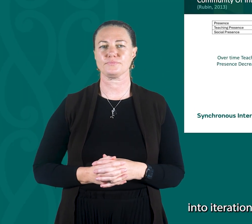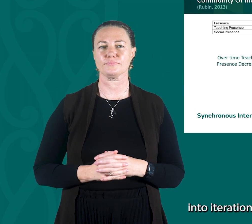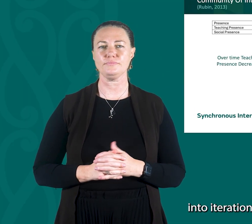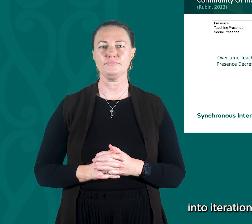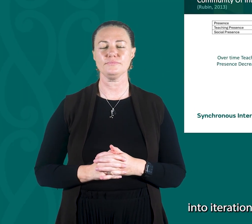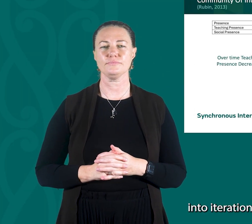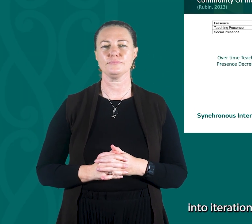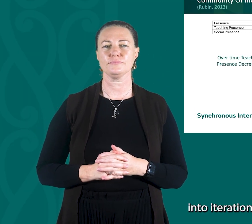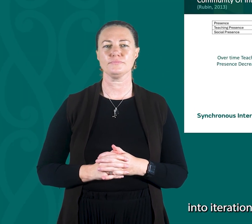into iteration 2.